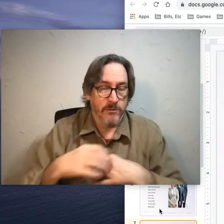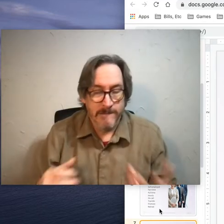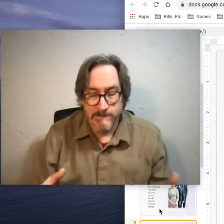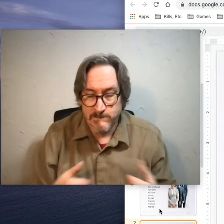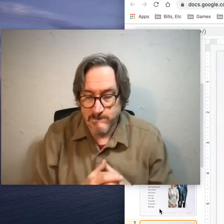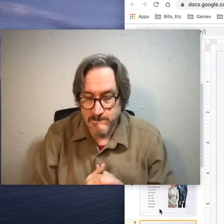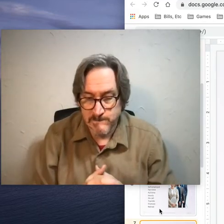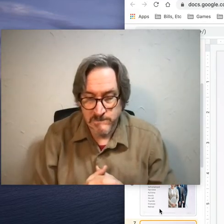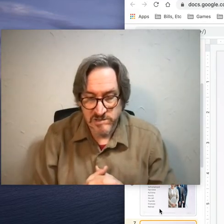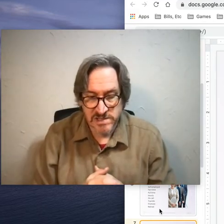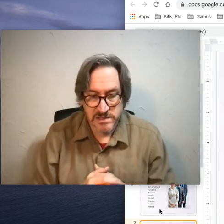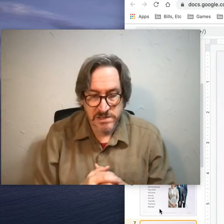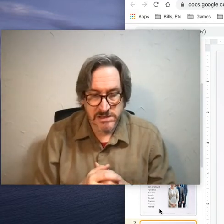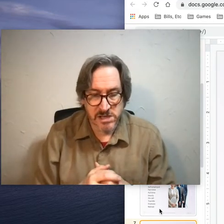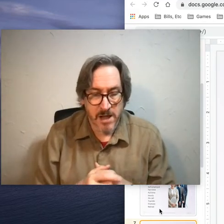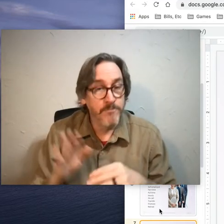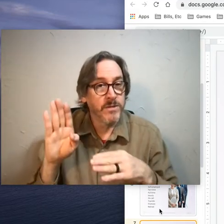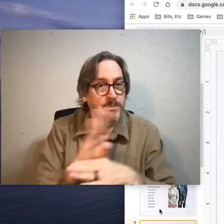down.